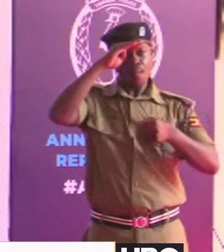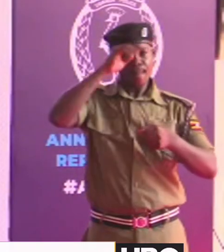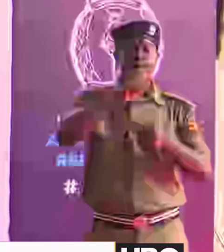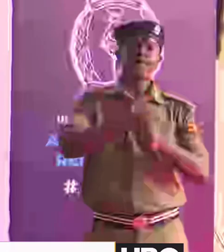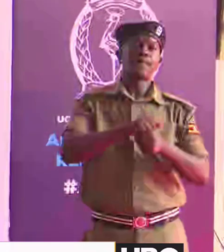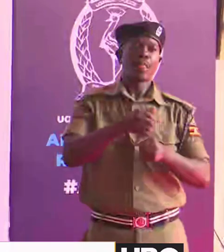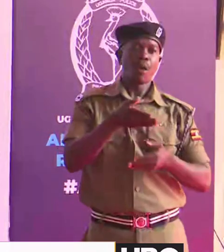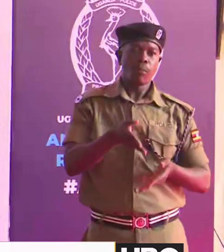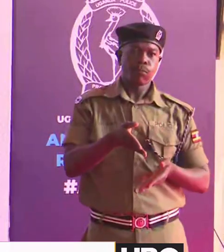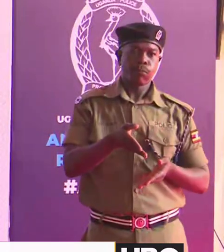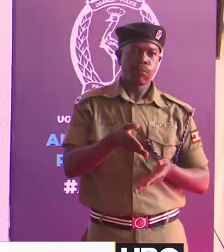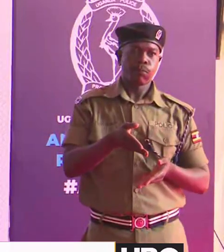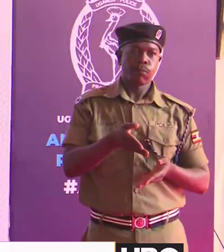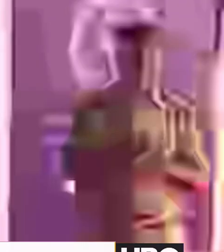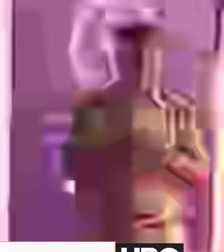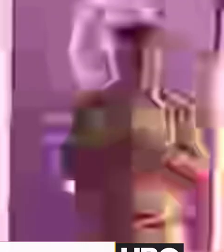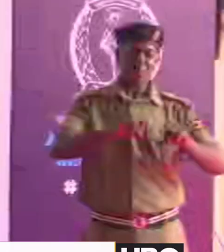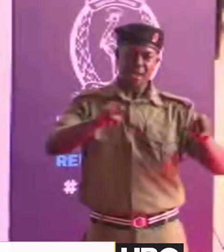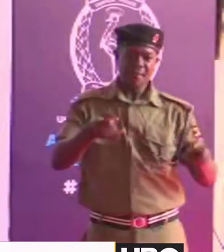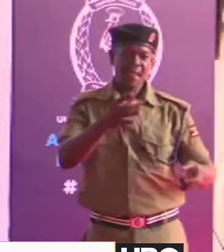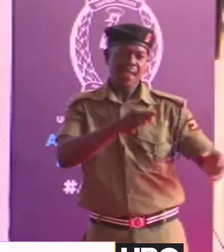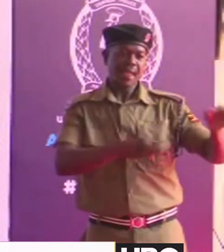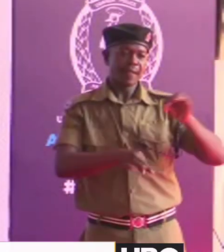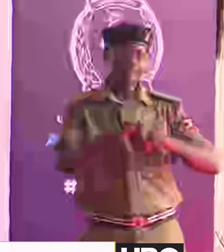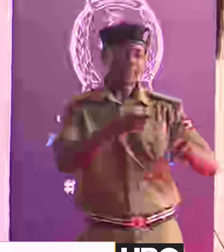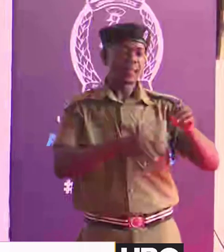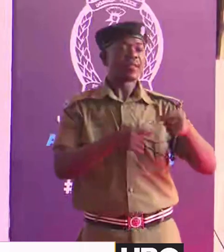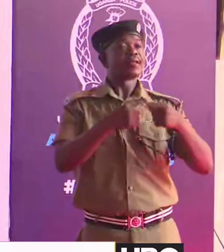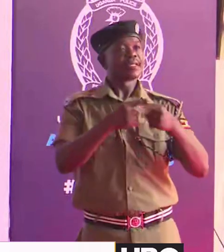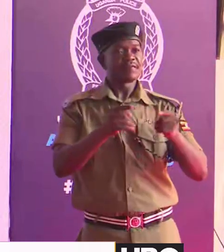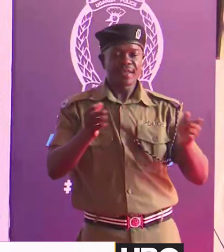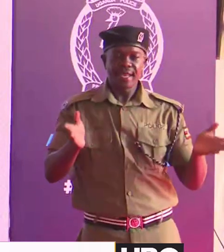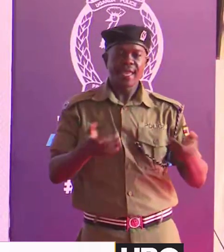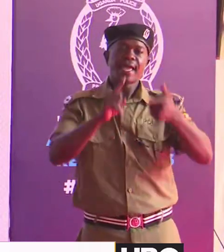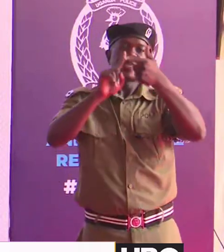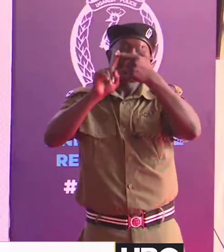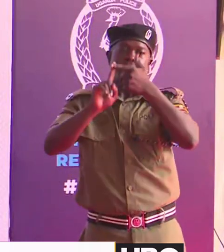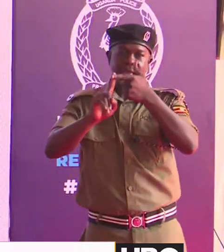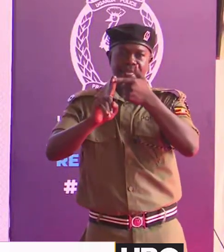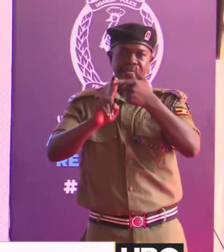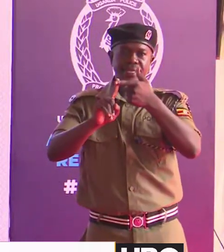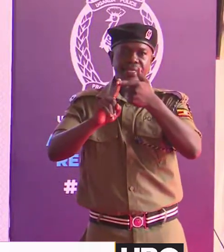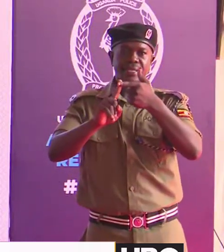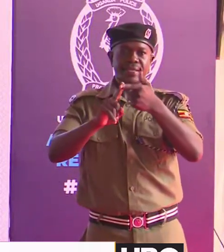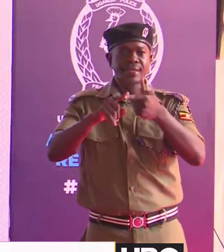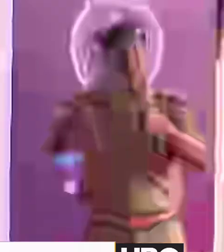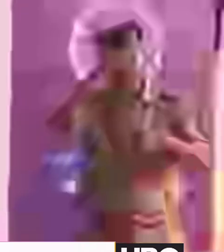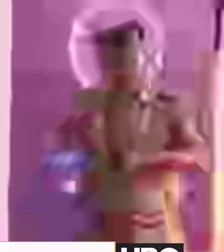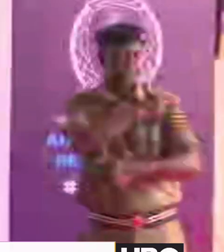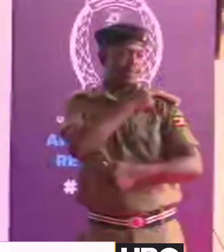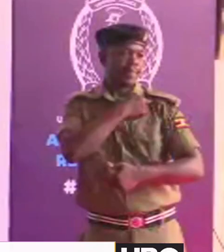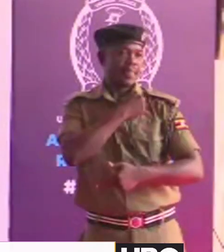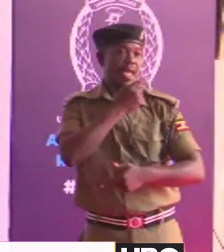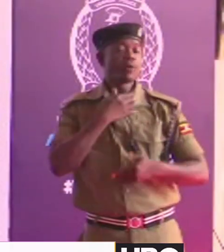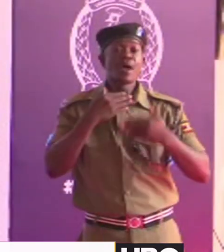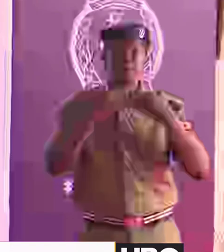more recruitments to address the police population ratio. As I conclude, I thank the Director CID and